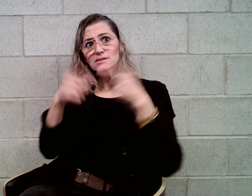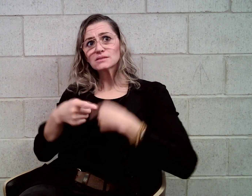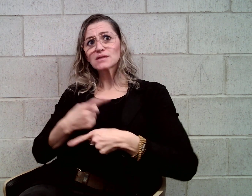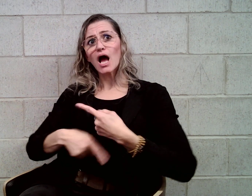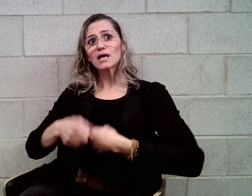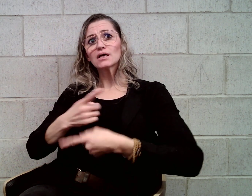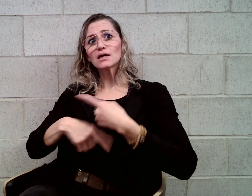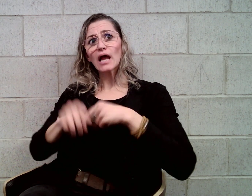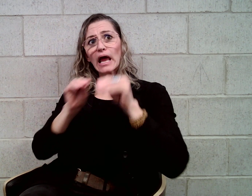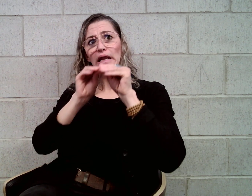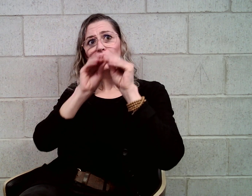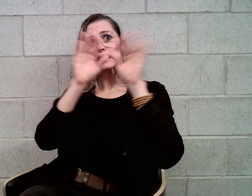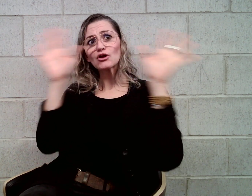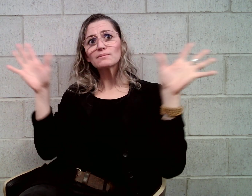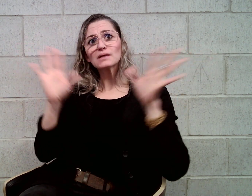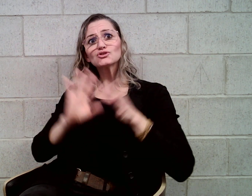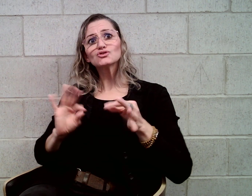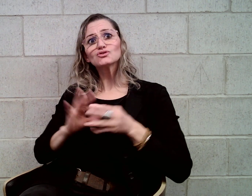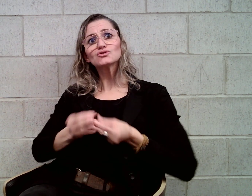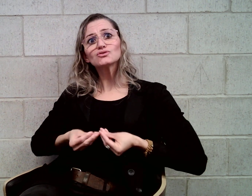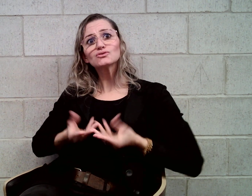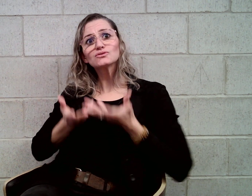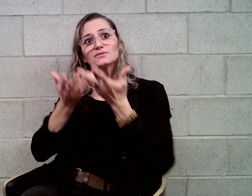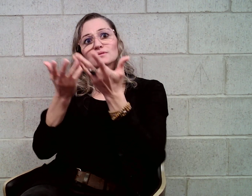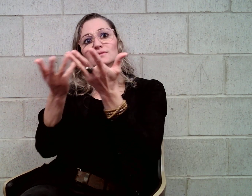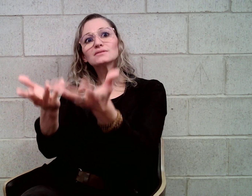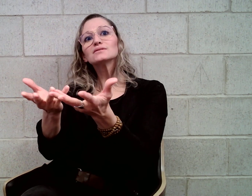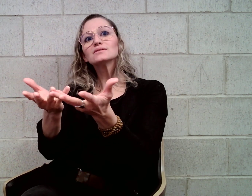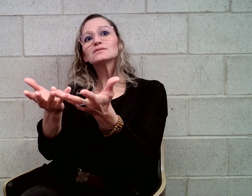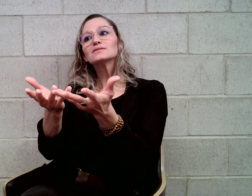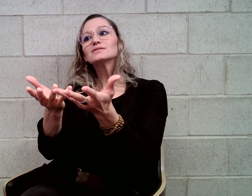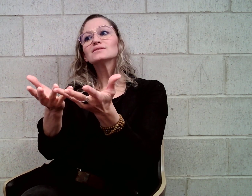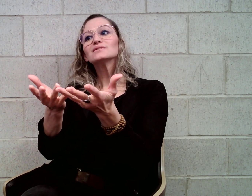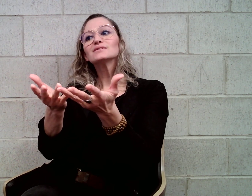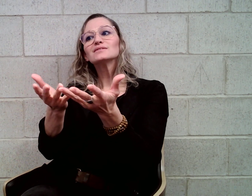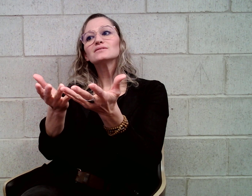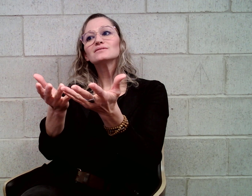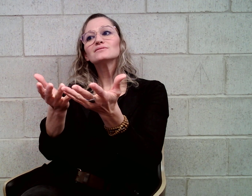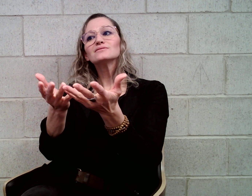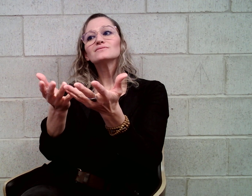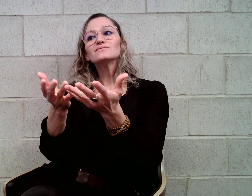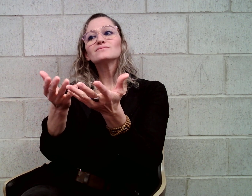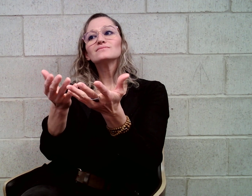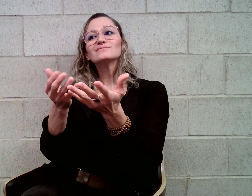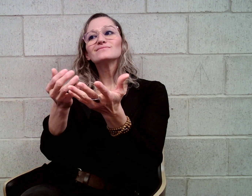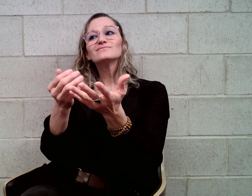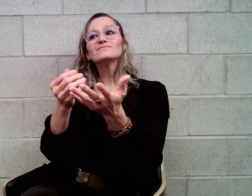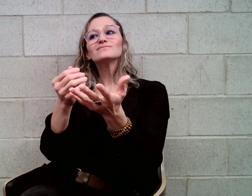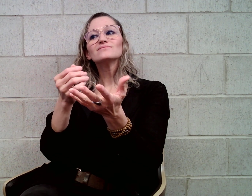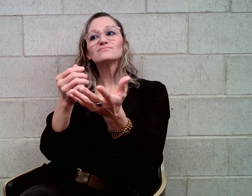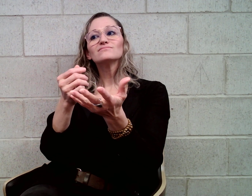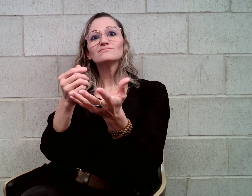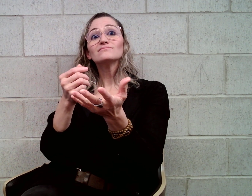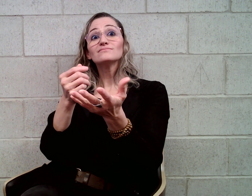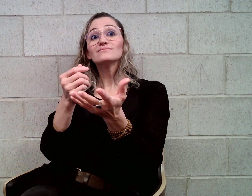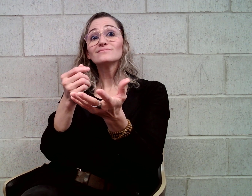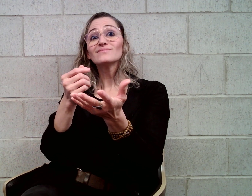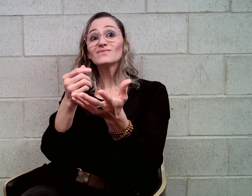the impact of language, spoken language that can come about through mental illness doesn't